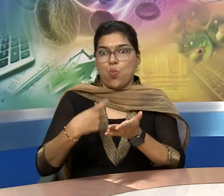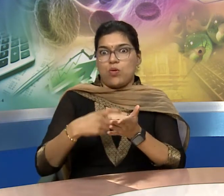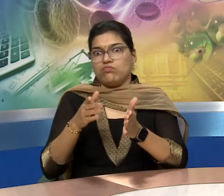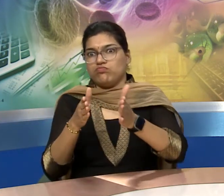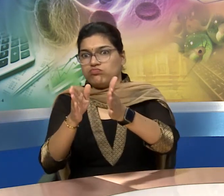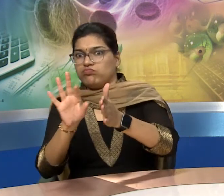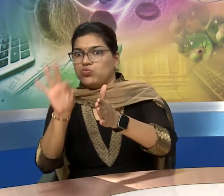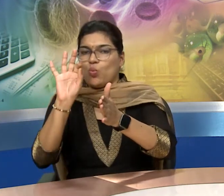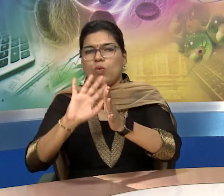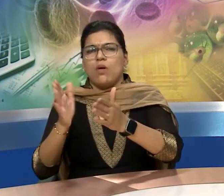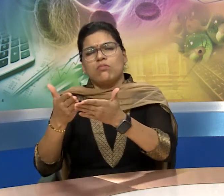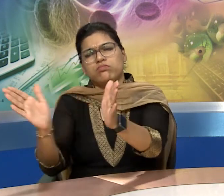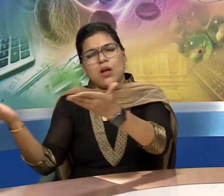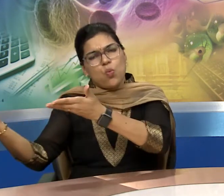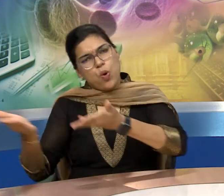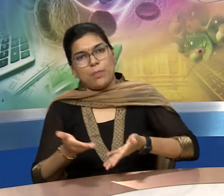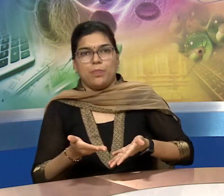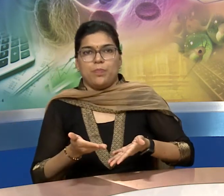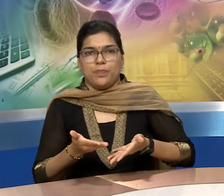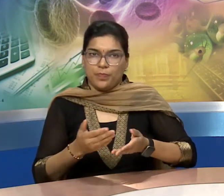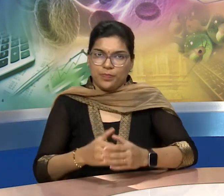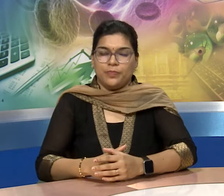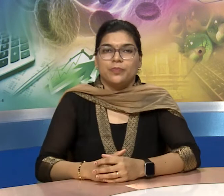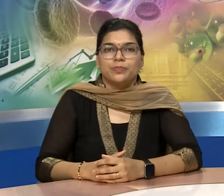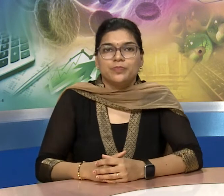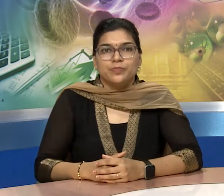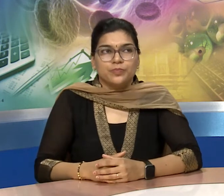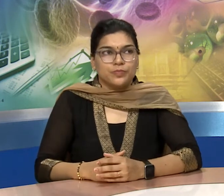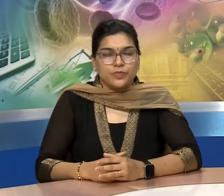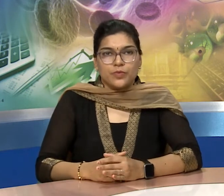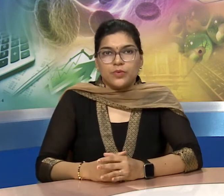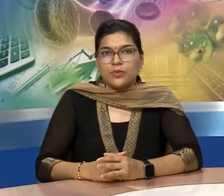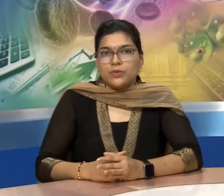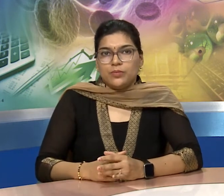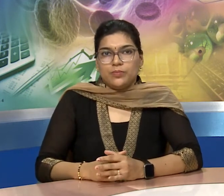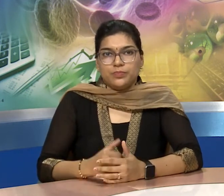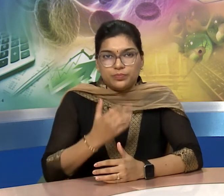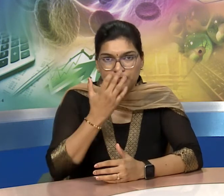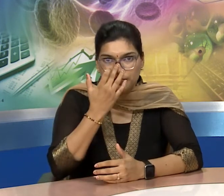so any member of the public can come and use the library.